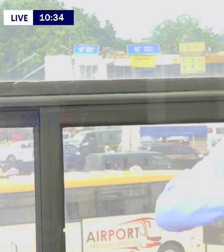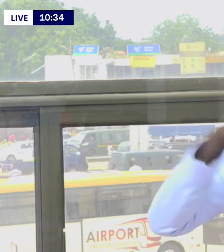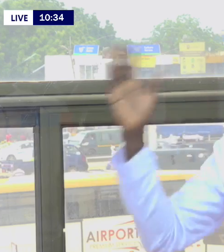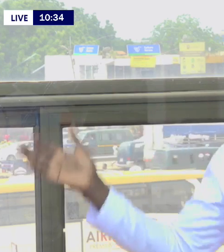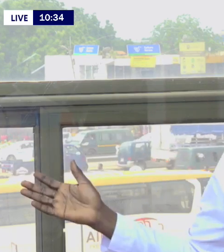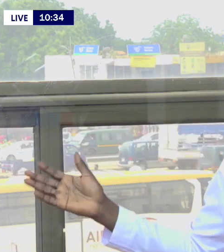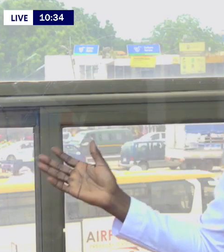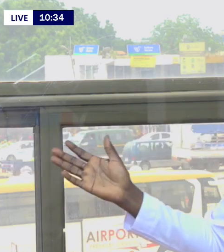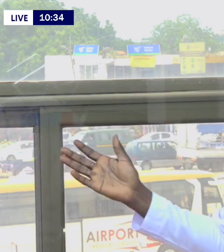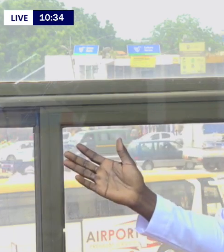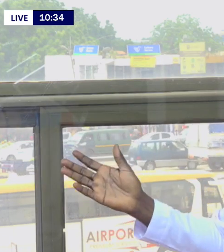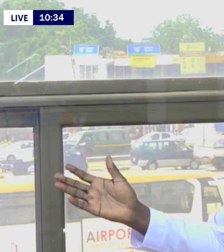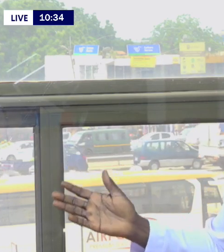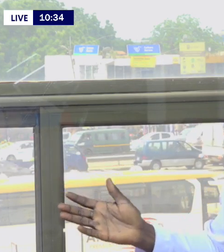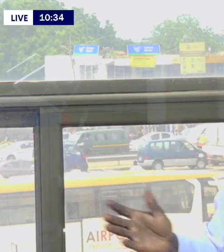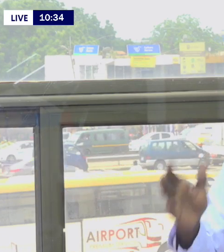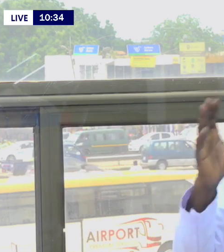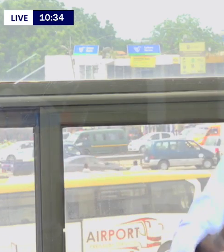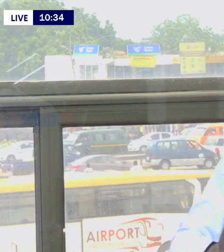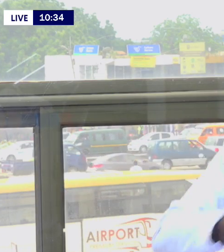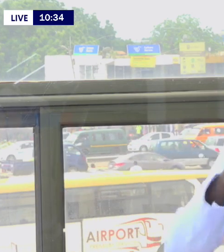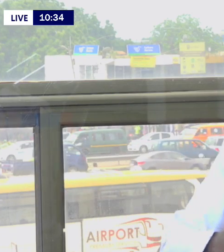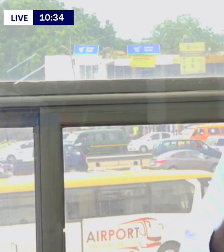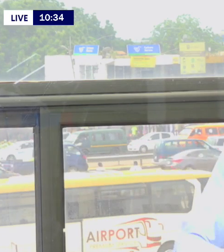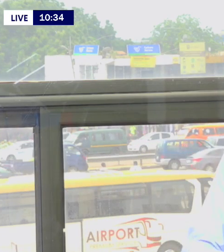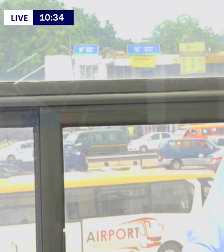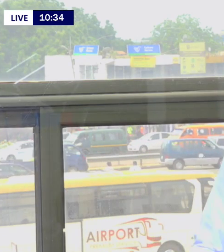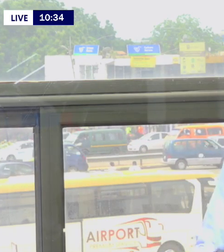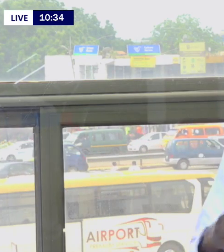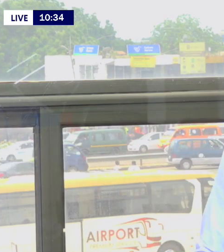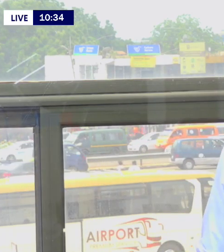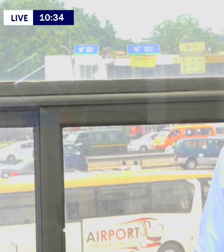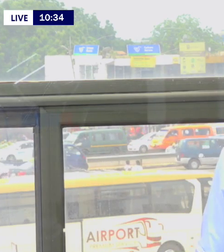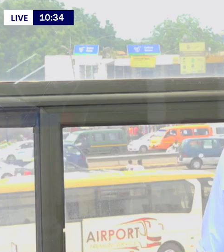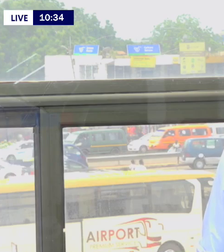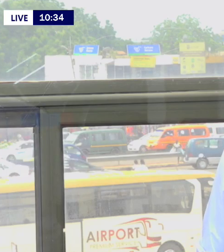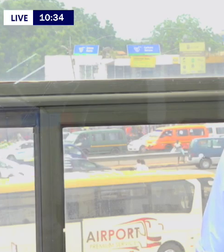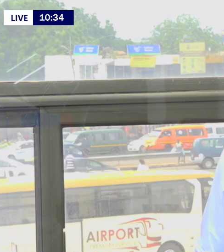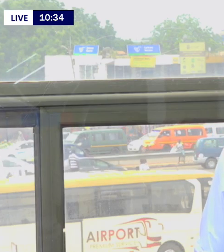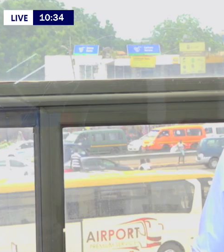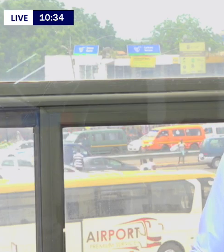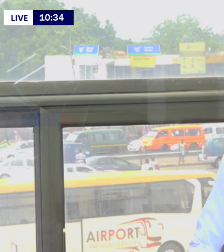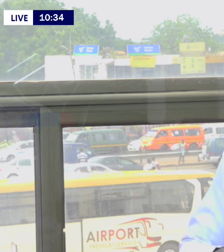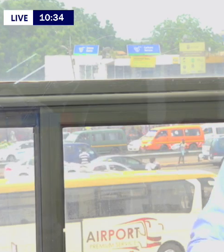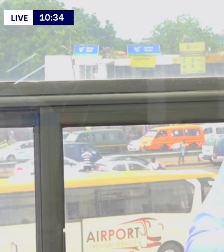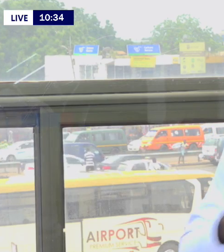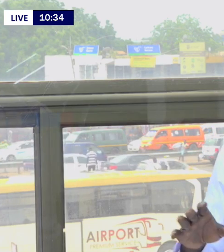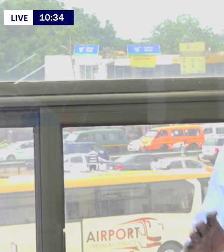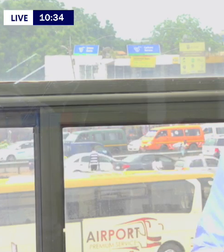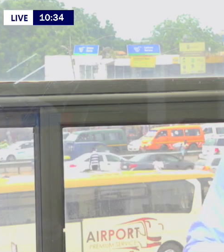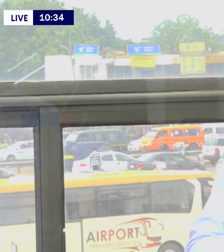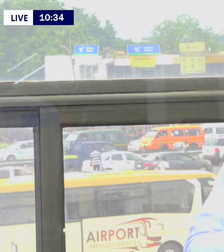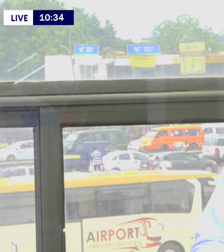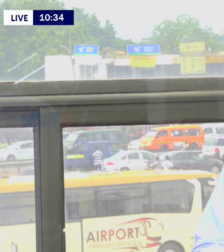ndisi fo si wey ye koko apa ye ntiasie ye ntiasie de mpa na omo beti ase aman that is